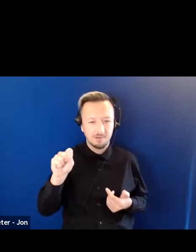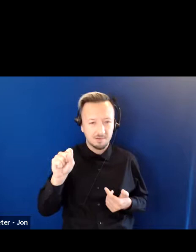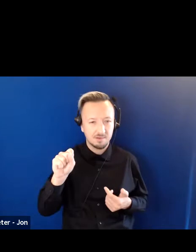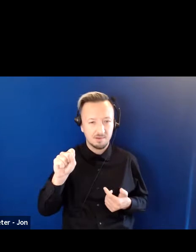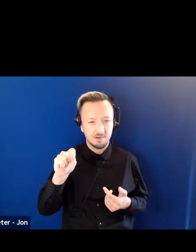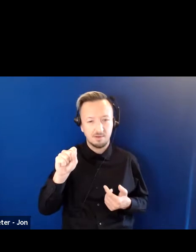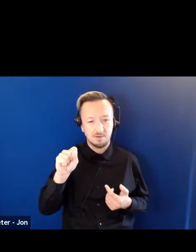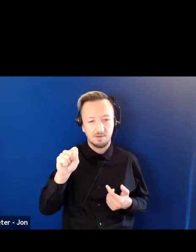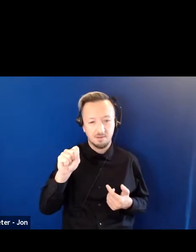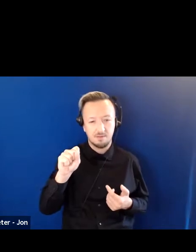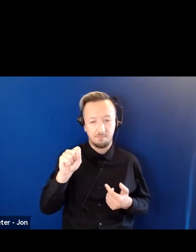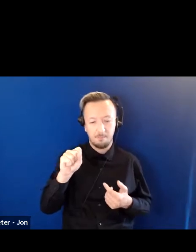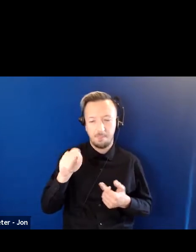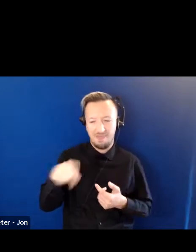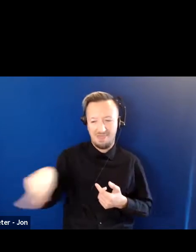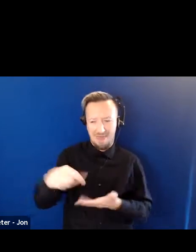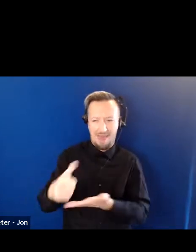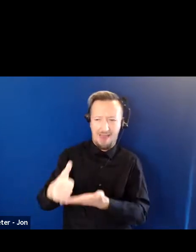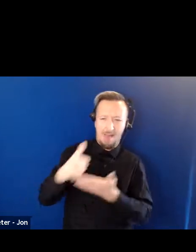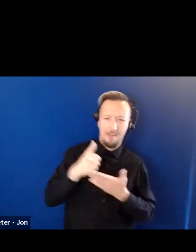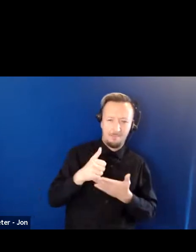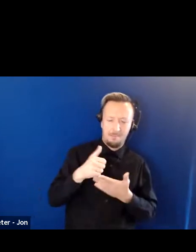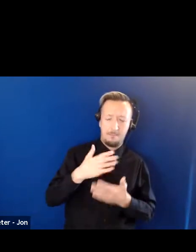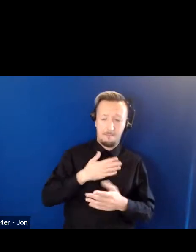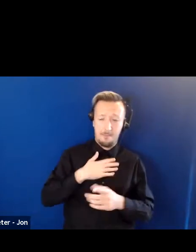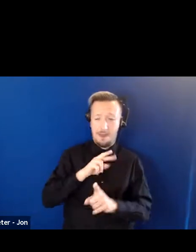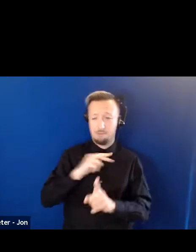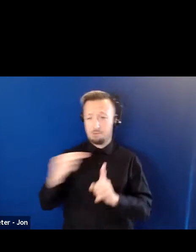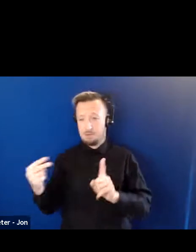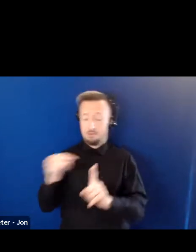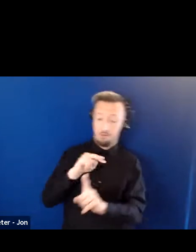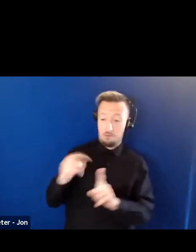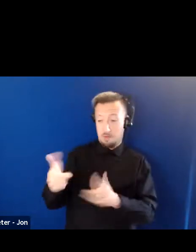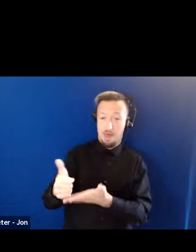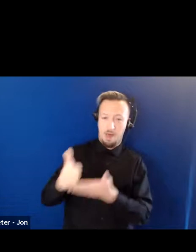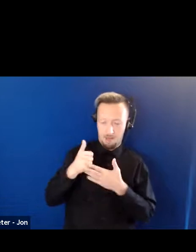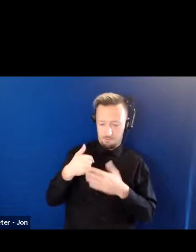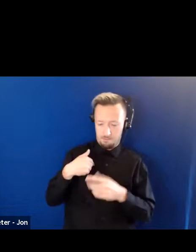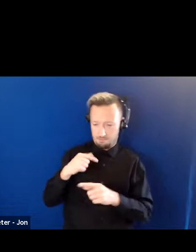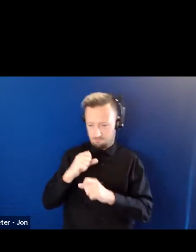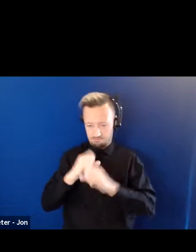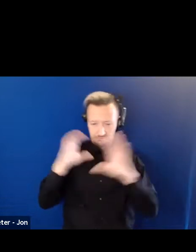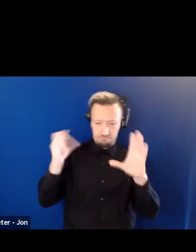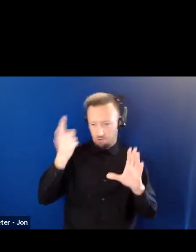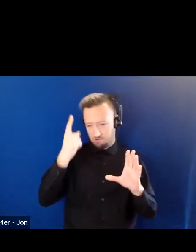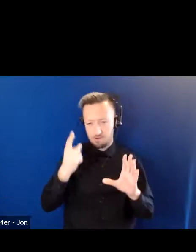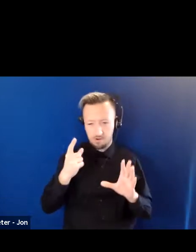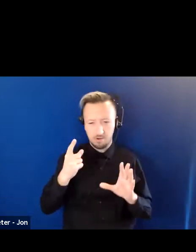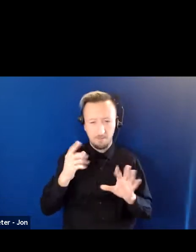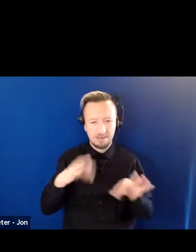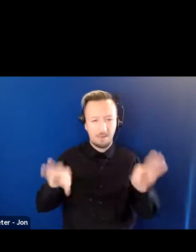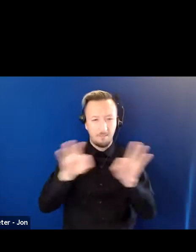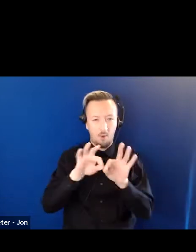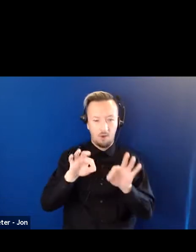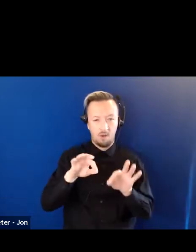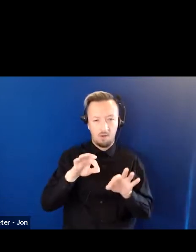things into context for me sometimes, but we need to be able to start looking at individuals